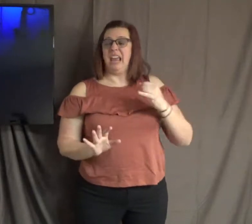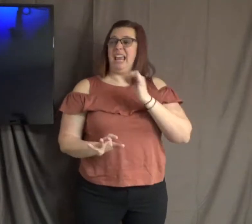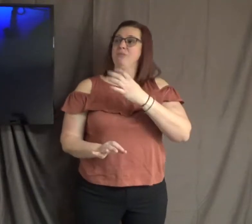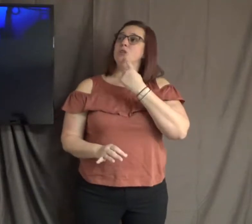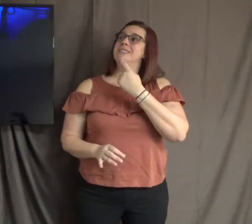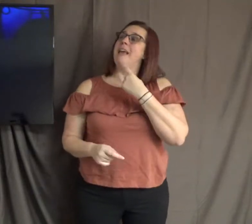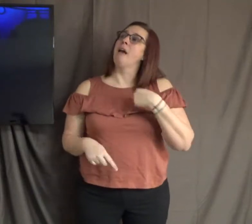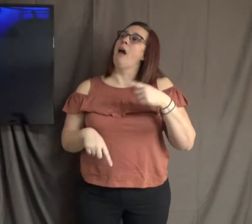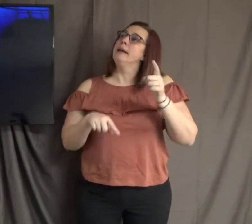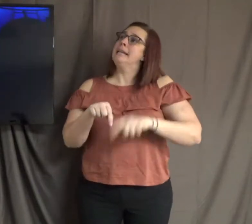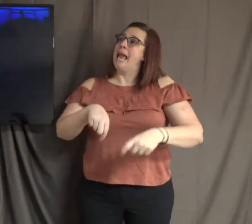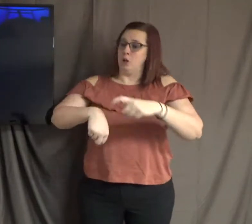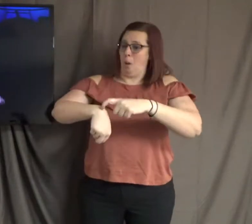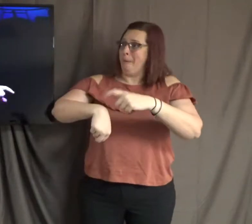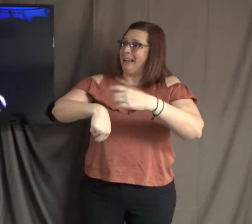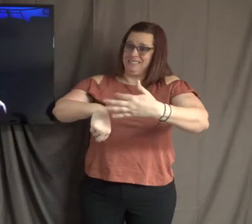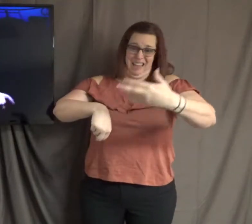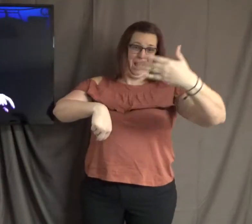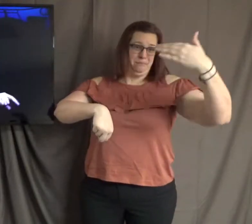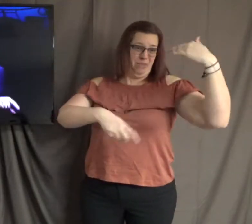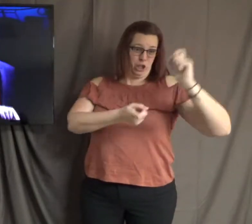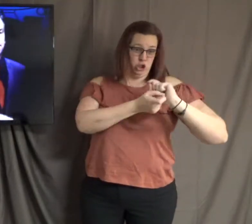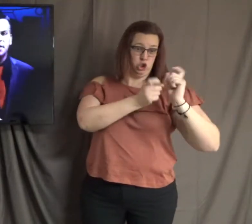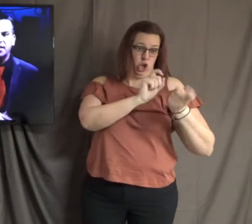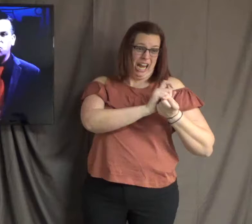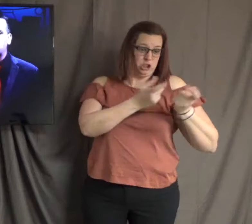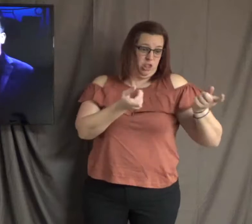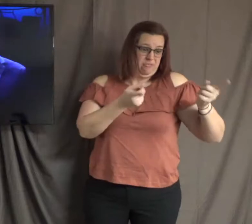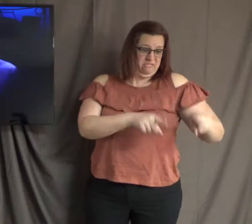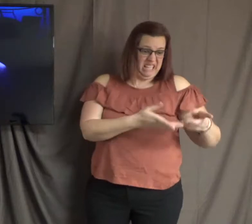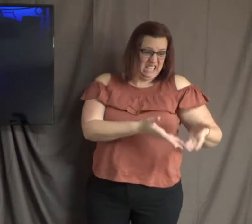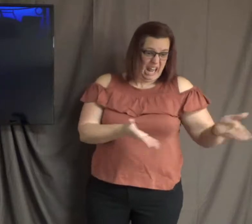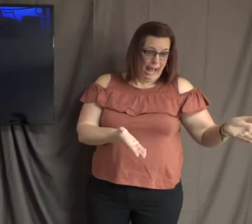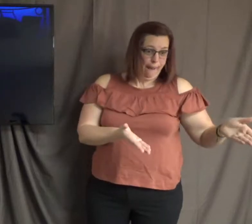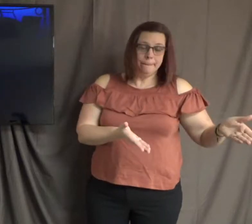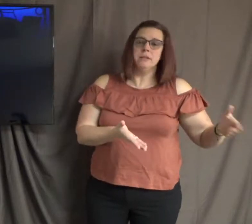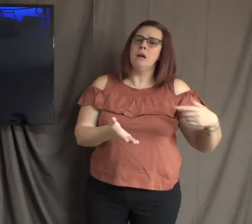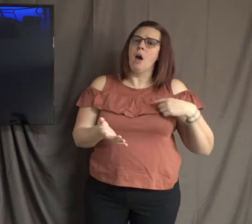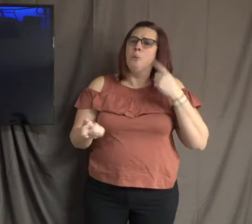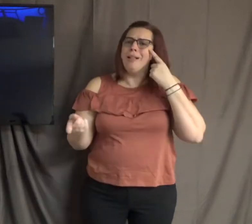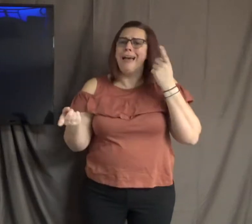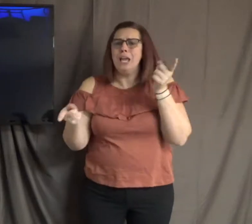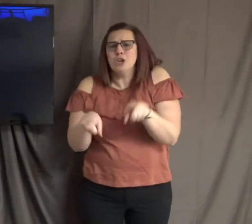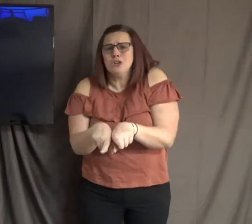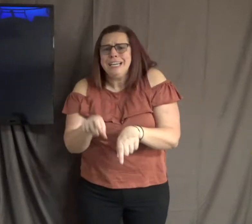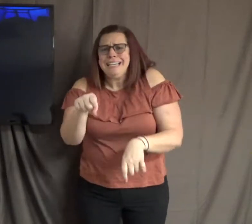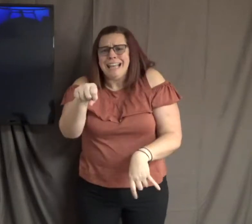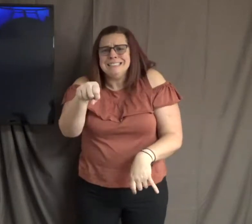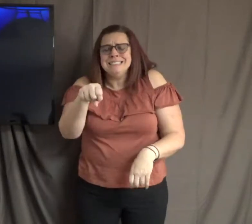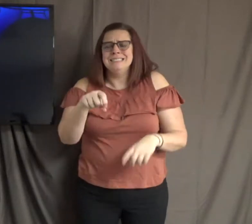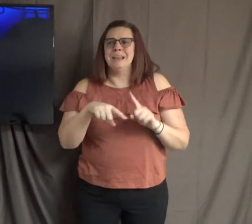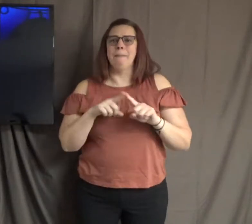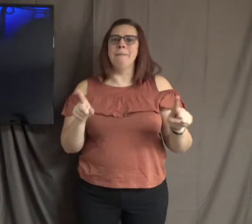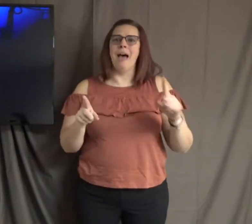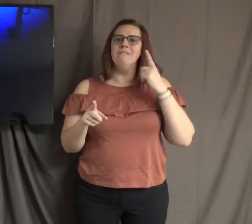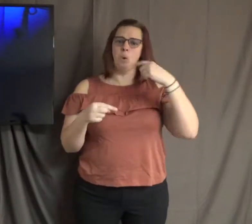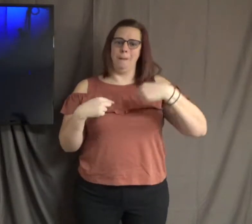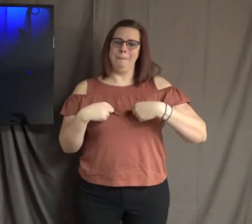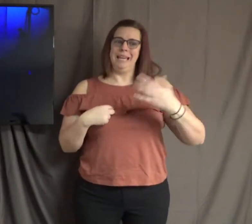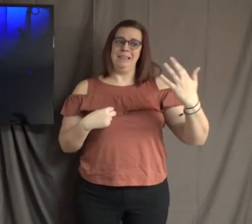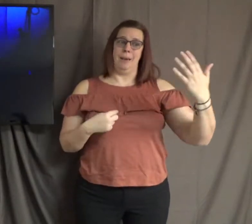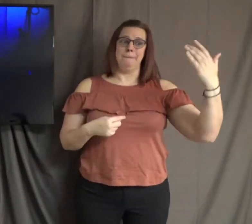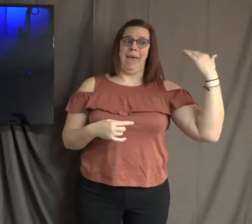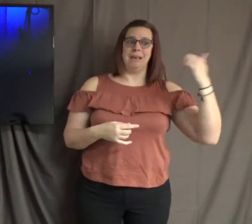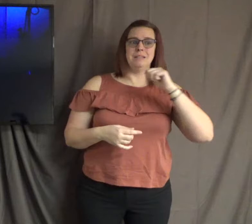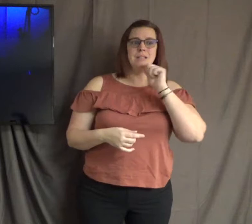time travel back in time and change the way events happened, I totally agree with you. But for me, the past isn't just